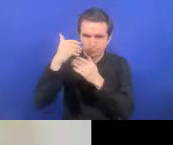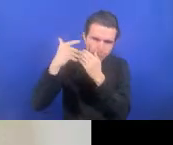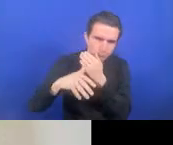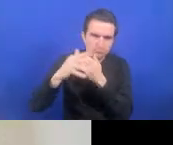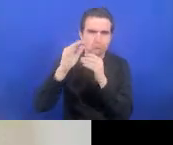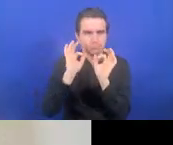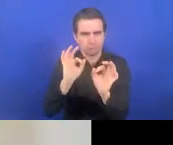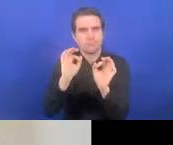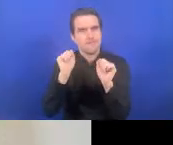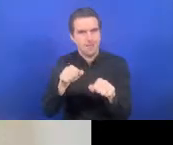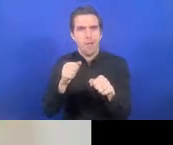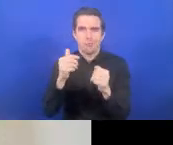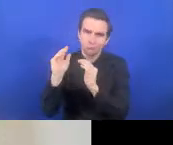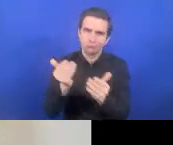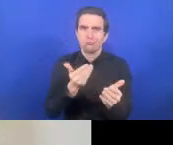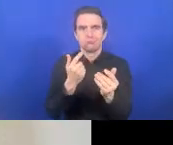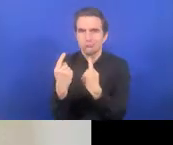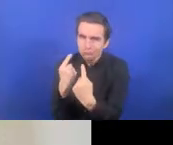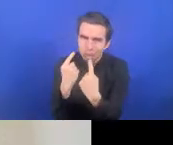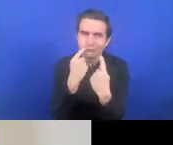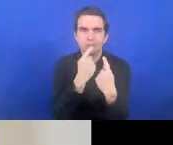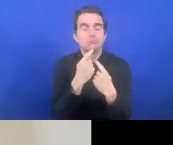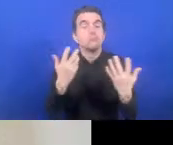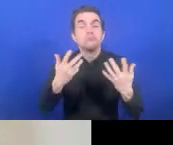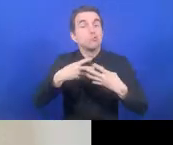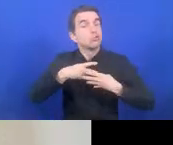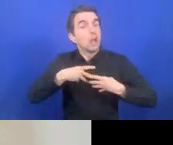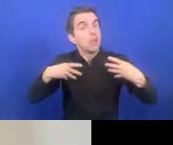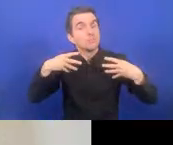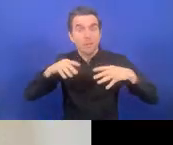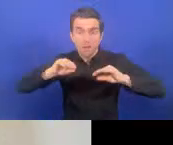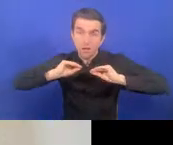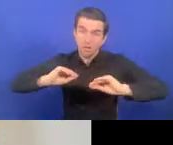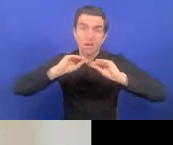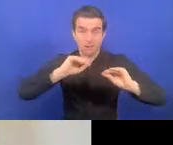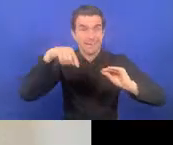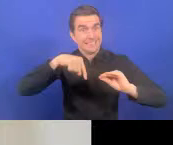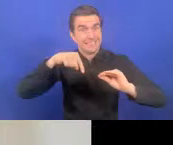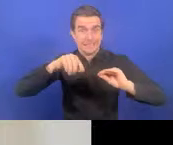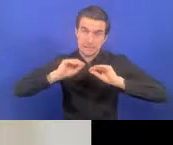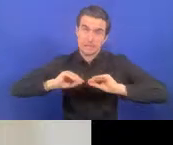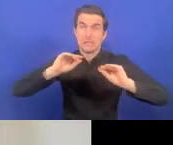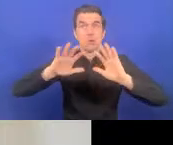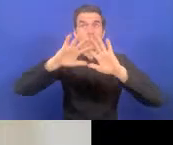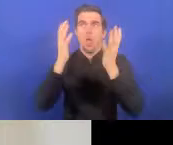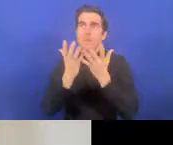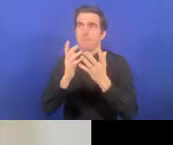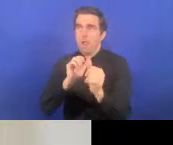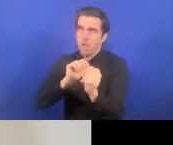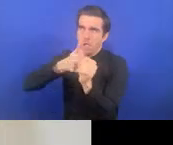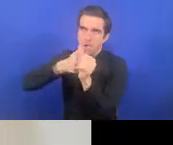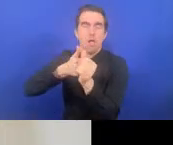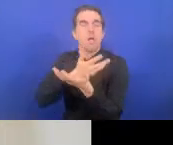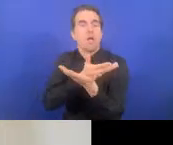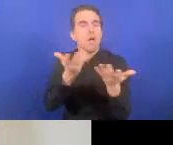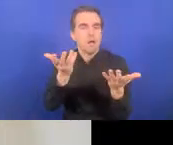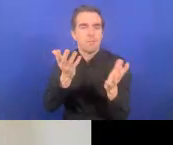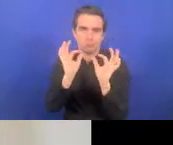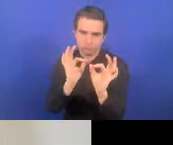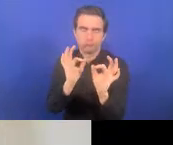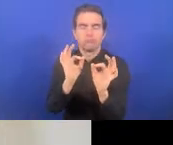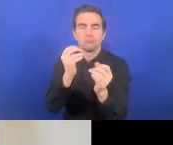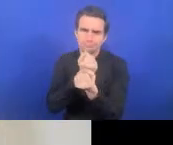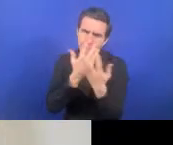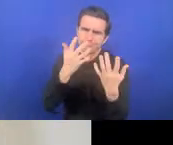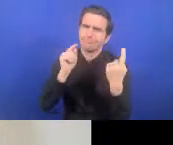for promoting gender equality, but for many in tourism, it is seen as something too complicated or too